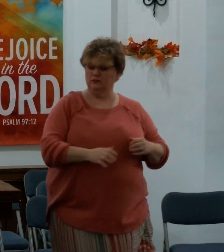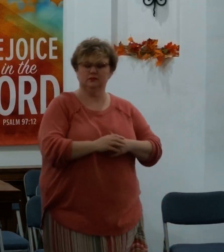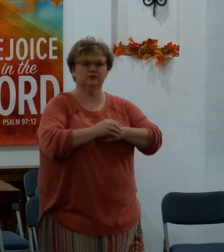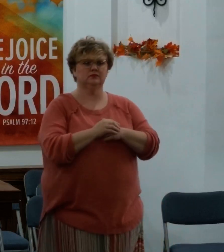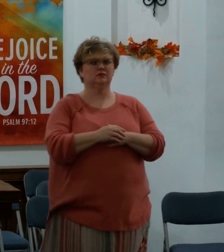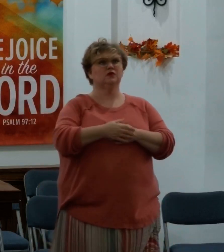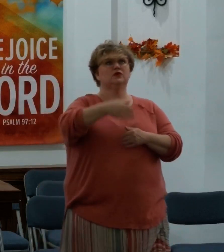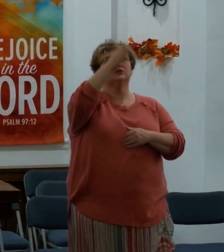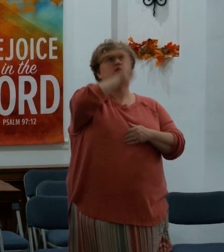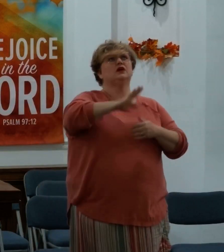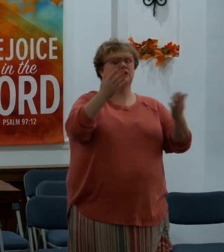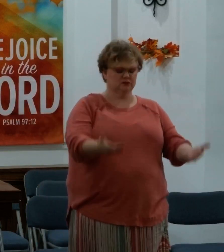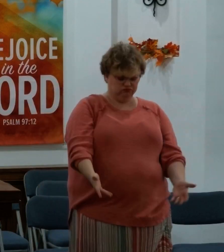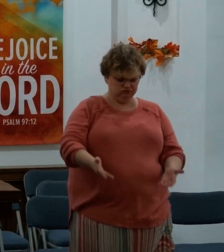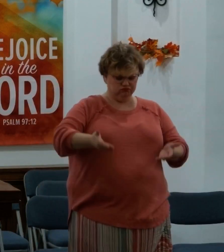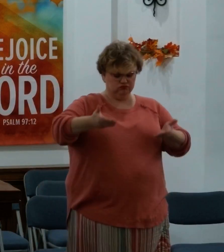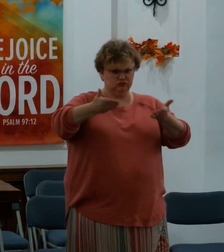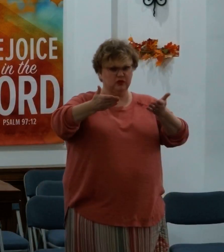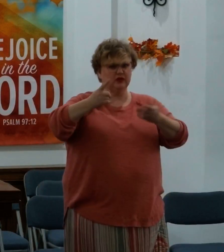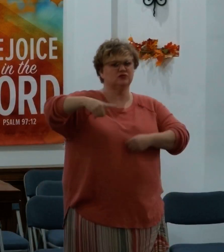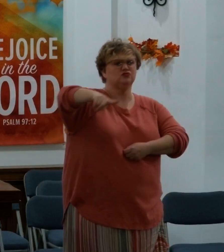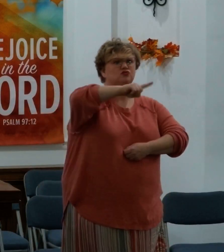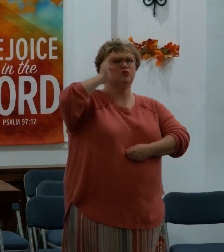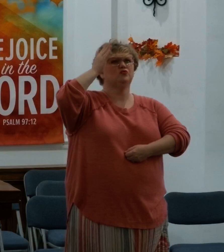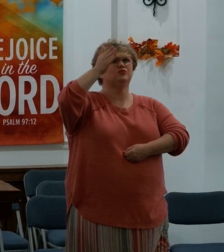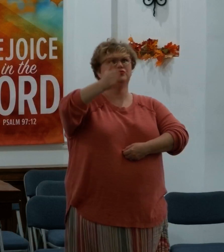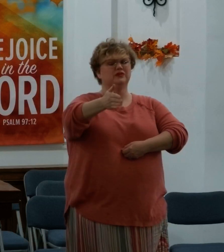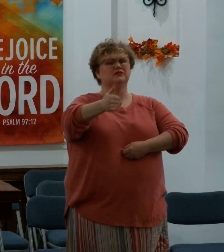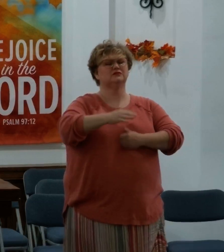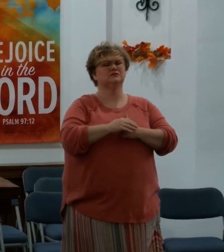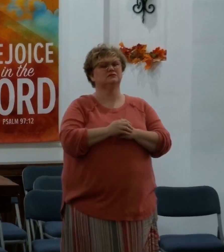And God will raise you up